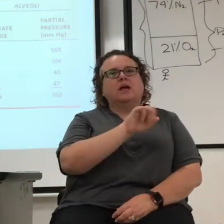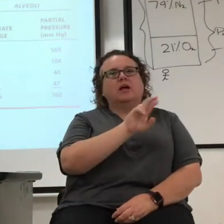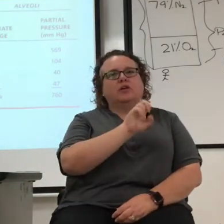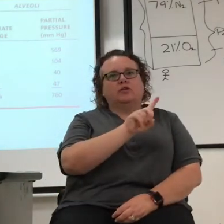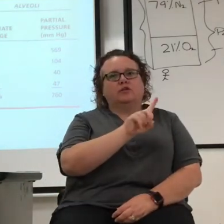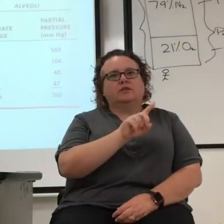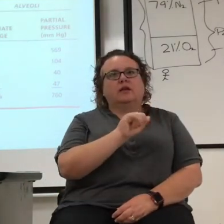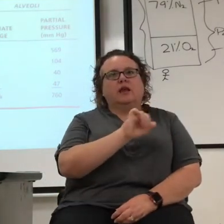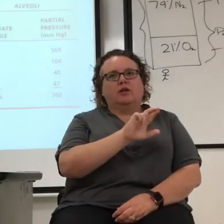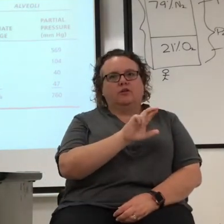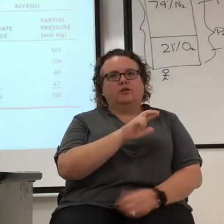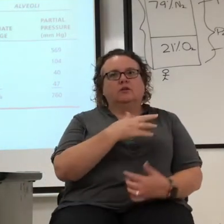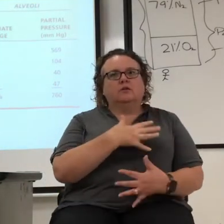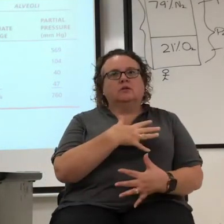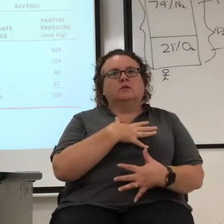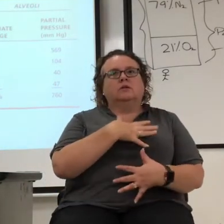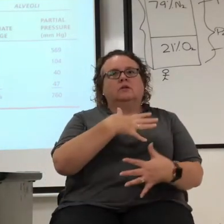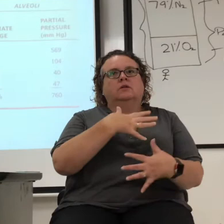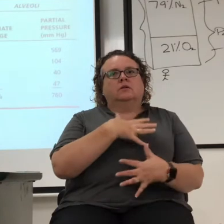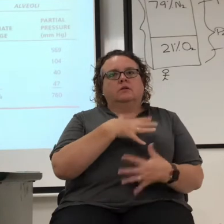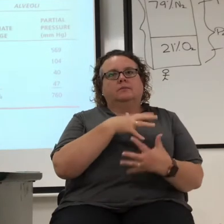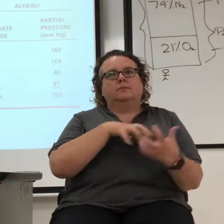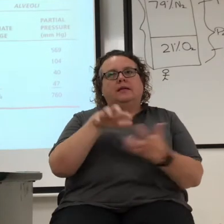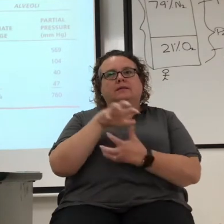mixes with